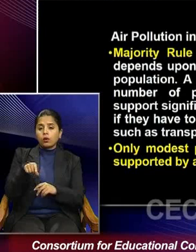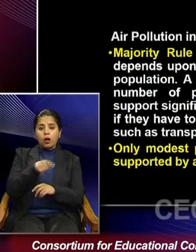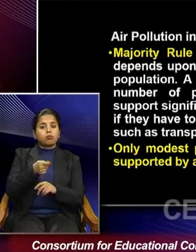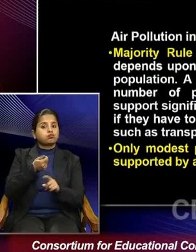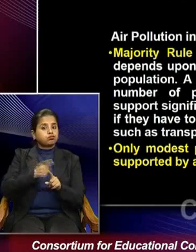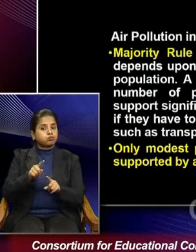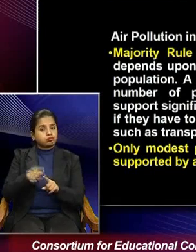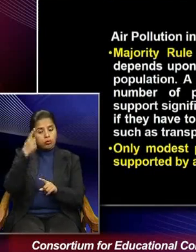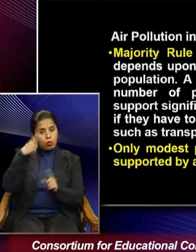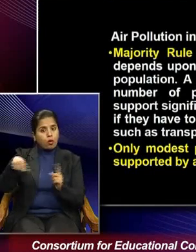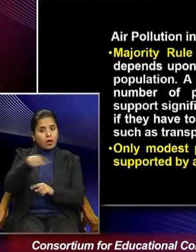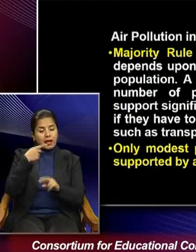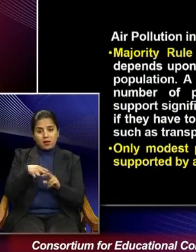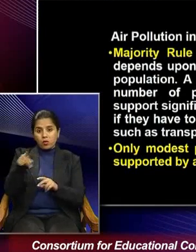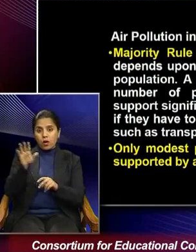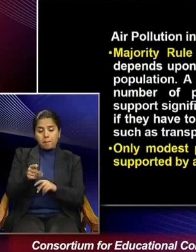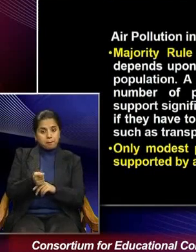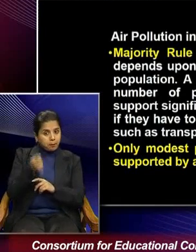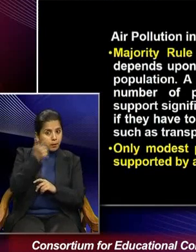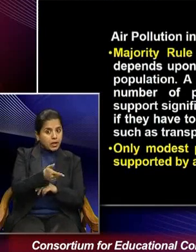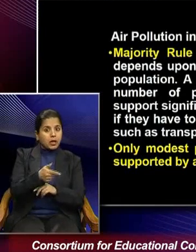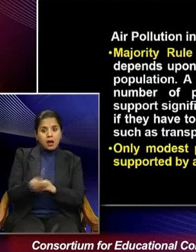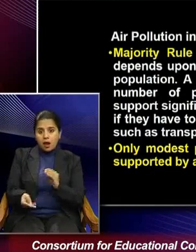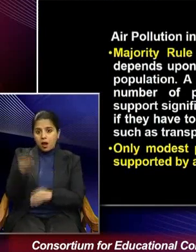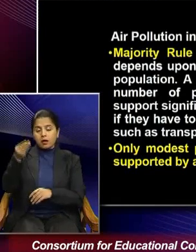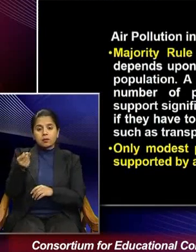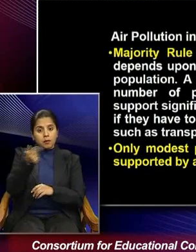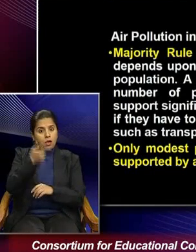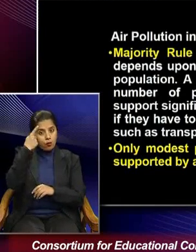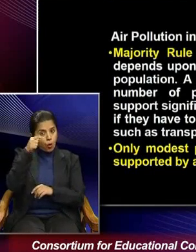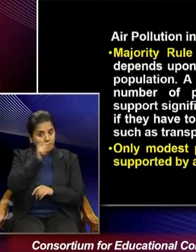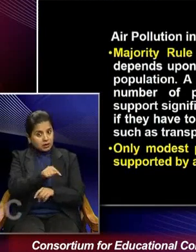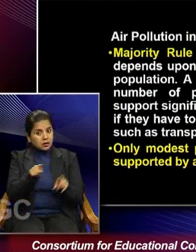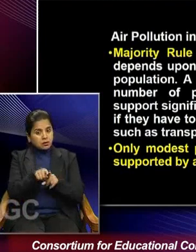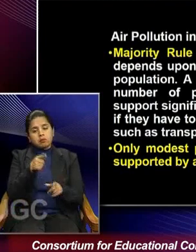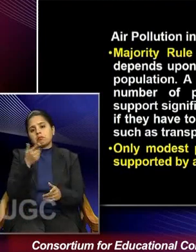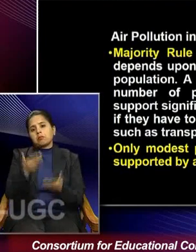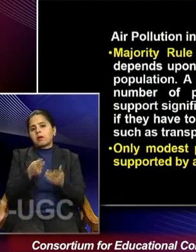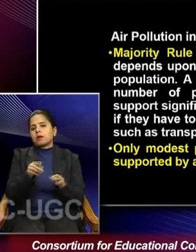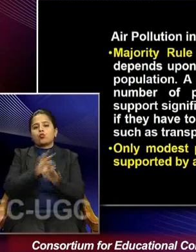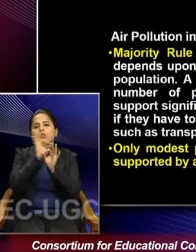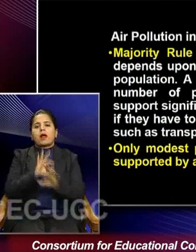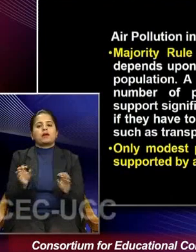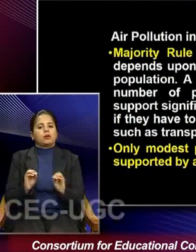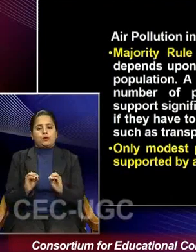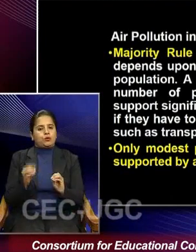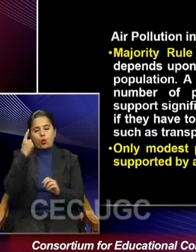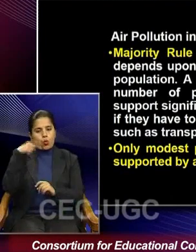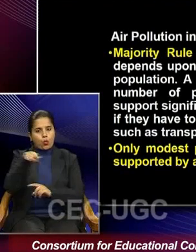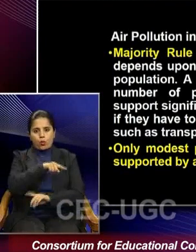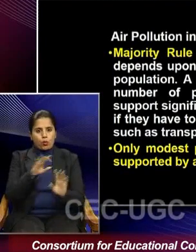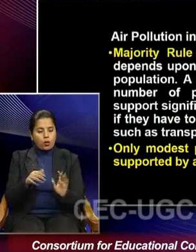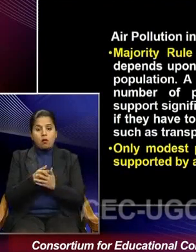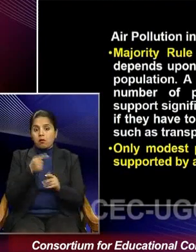for them. If they have to pay extra amount for that, then they would not be ready for this. And when it comes